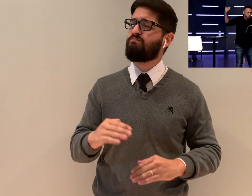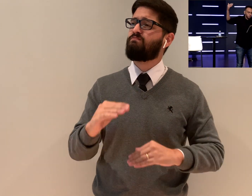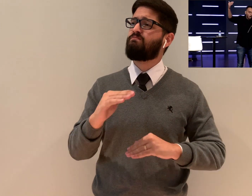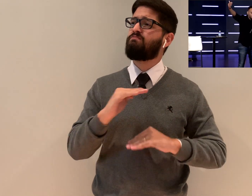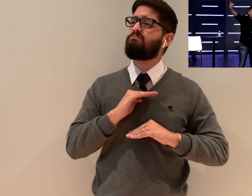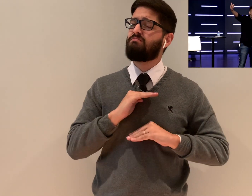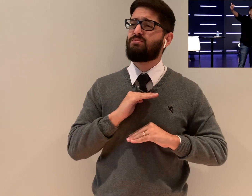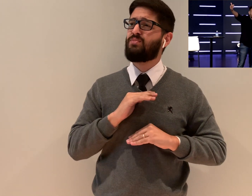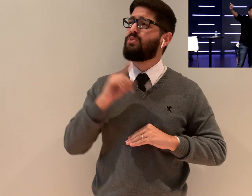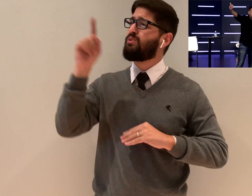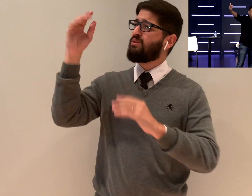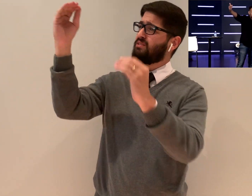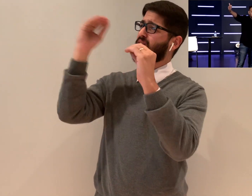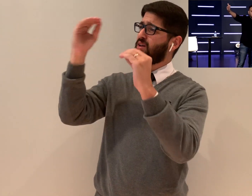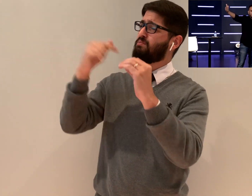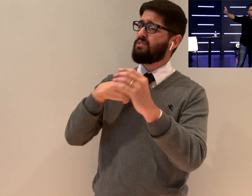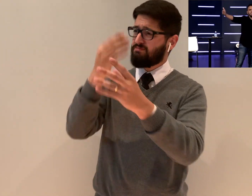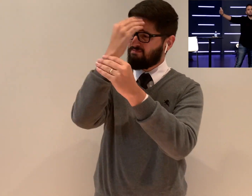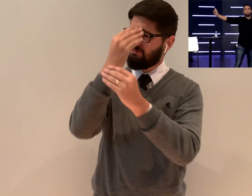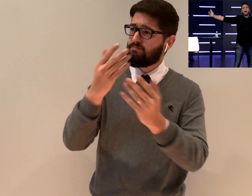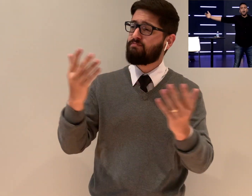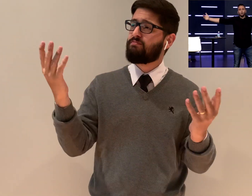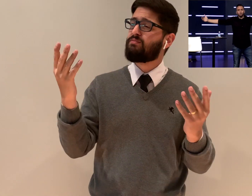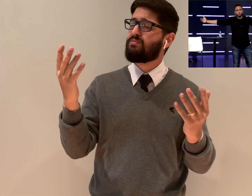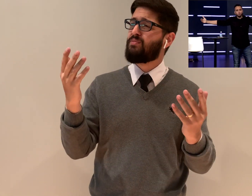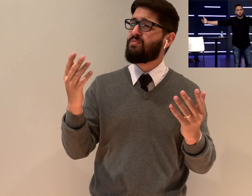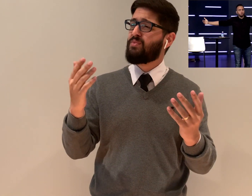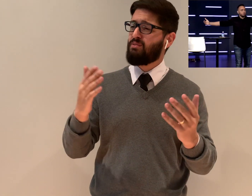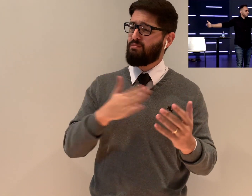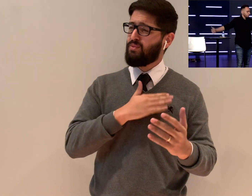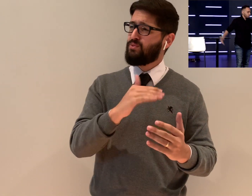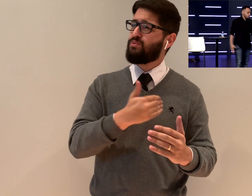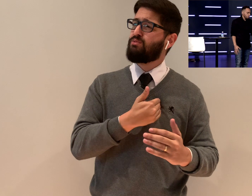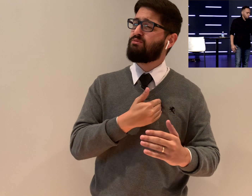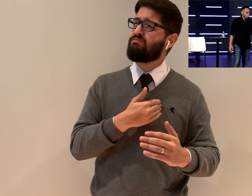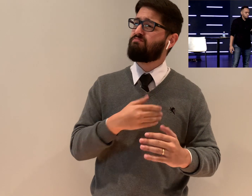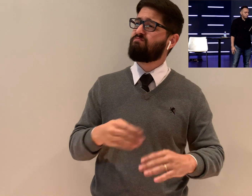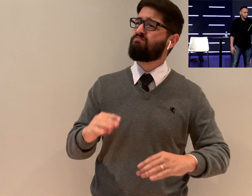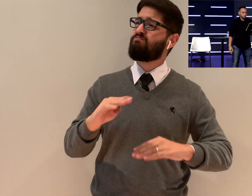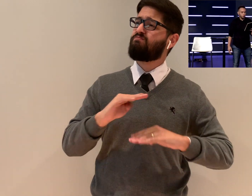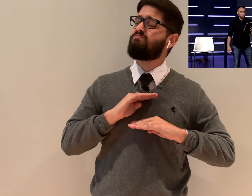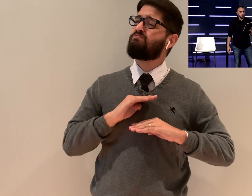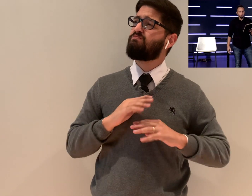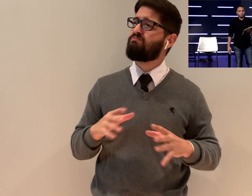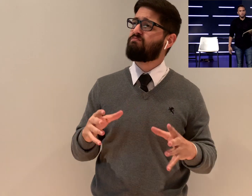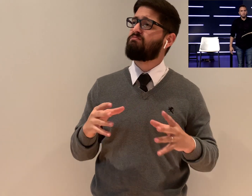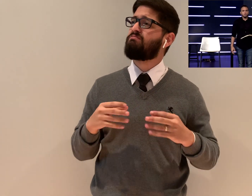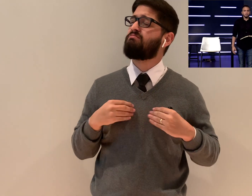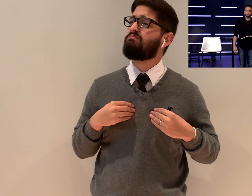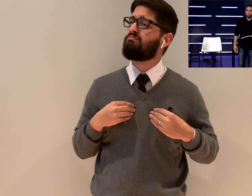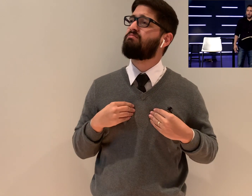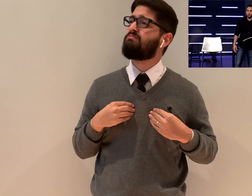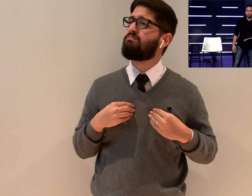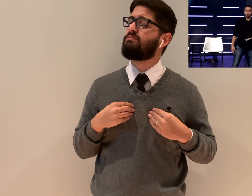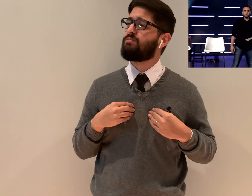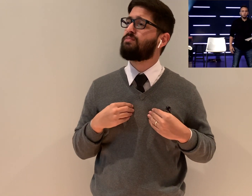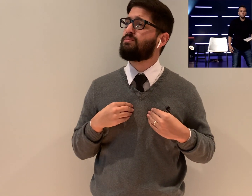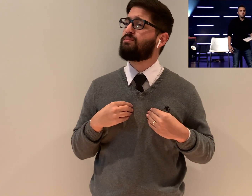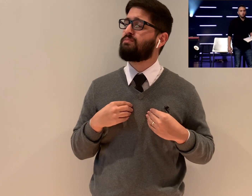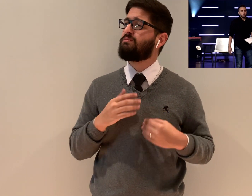Thou hast taught me to say, it is well with my soul. It is